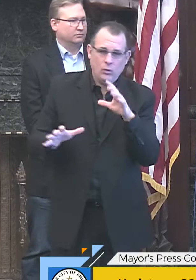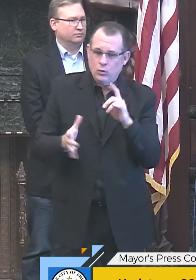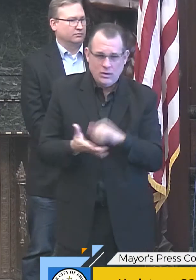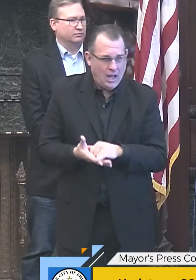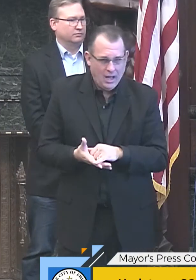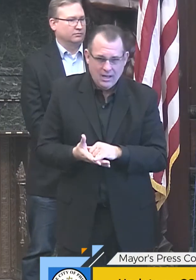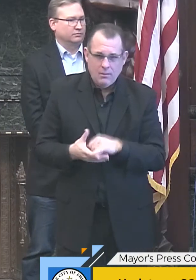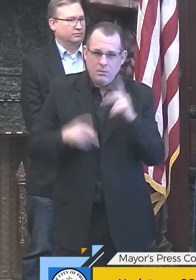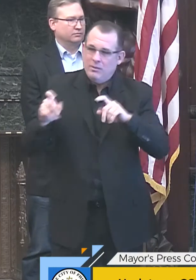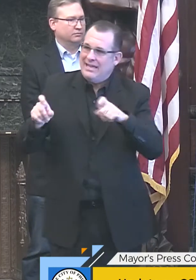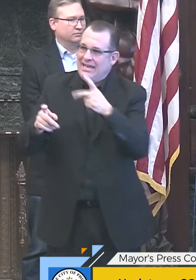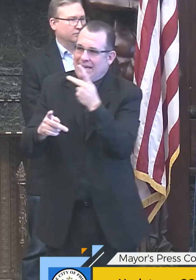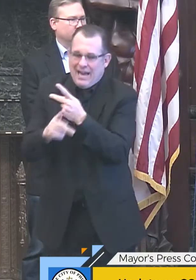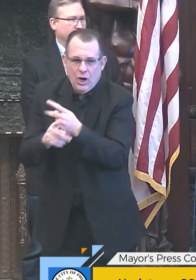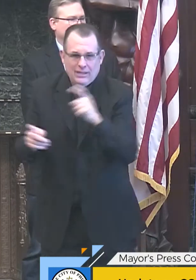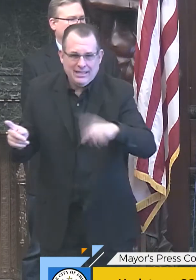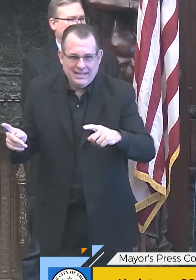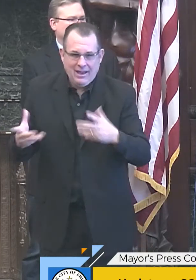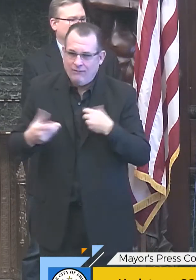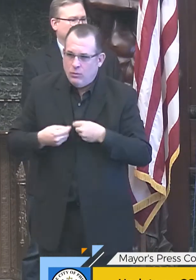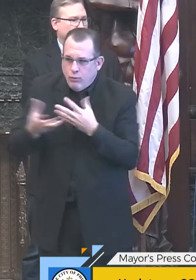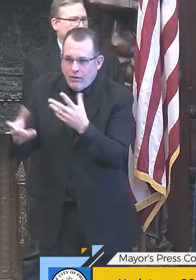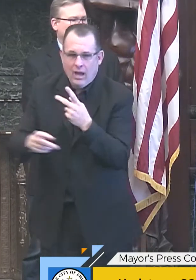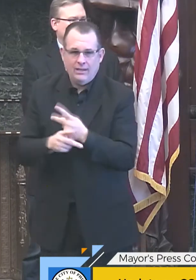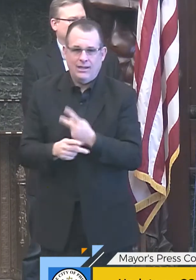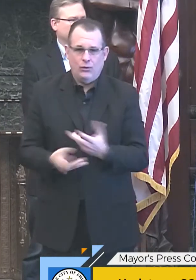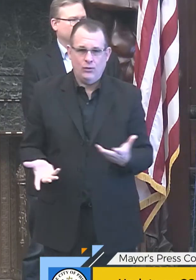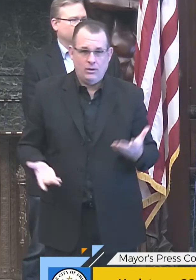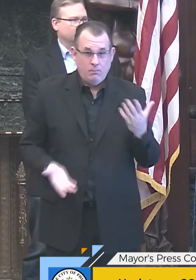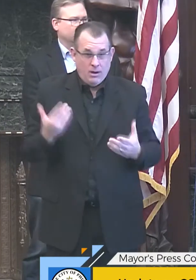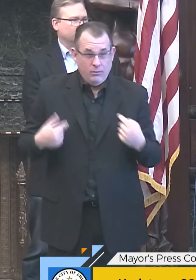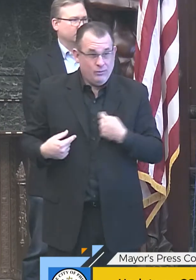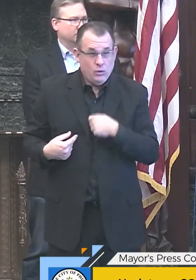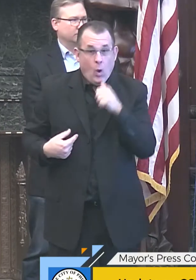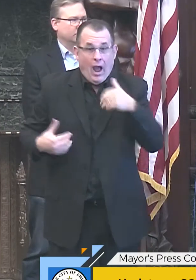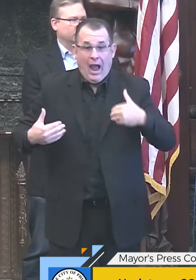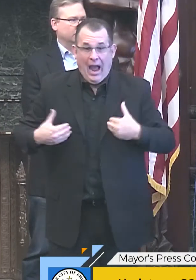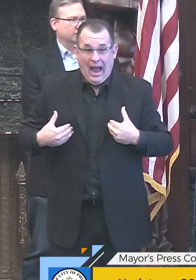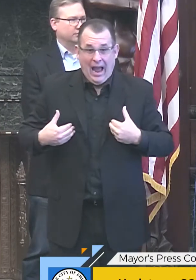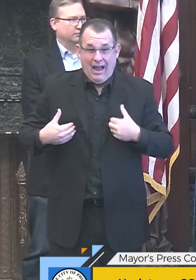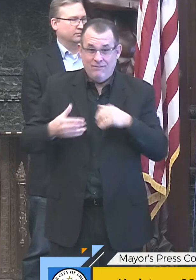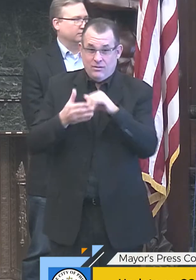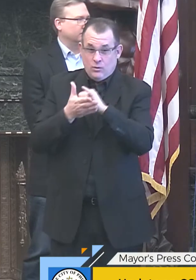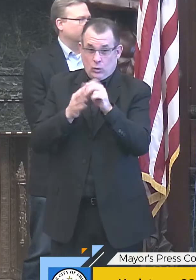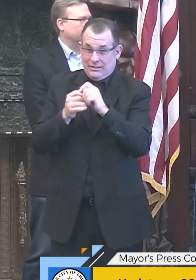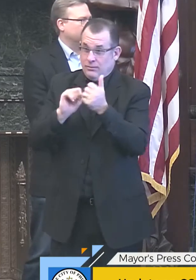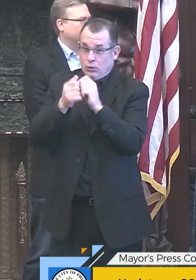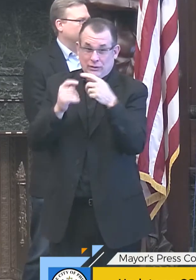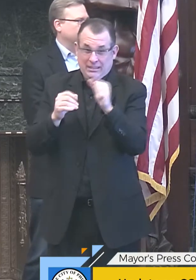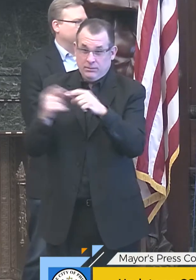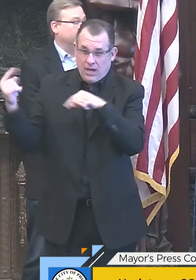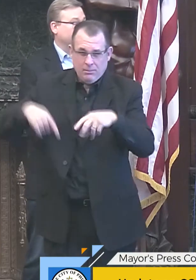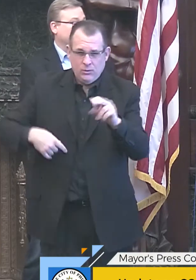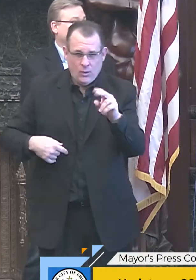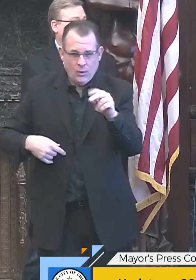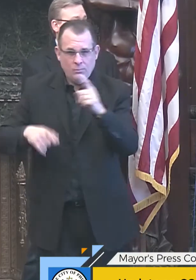they need care, we're going to provide care to them. We may not like those New York City sports teams, but the people in New York deserve medical care too.